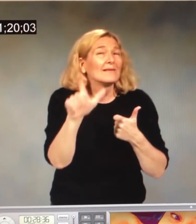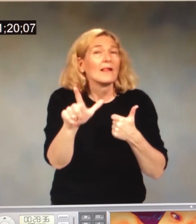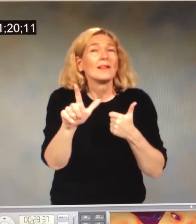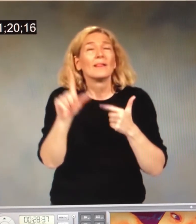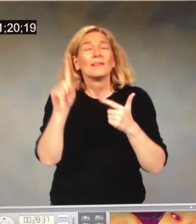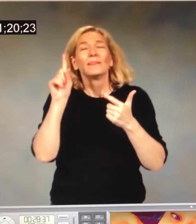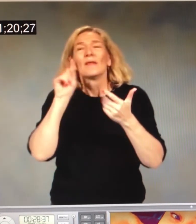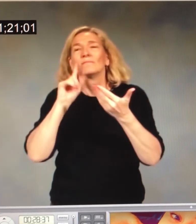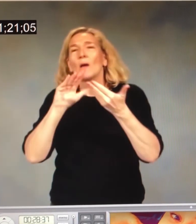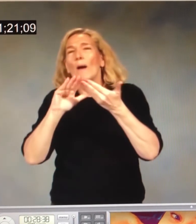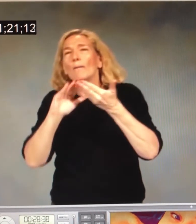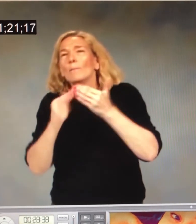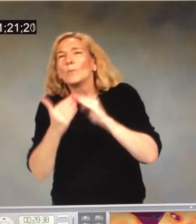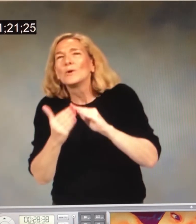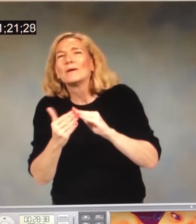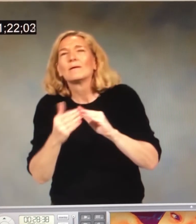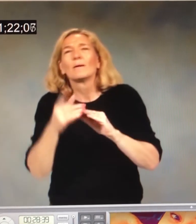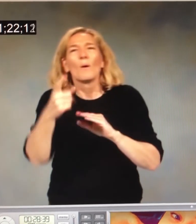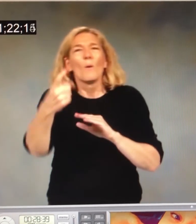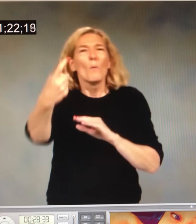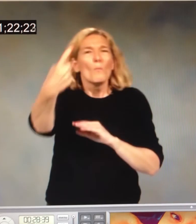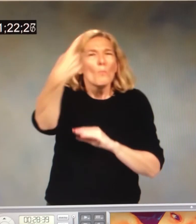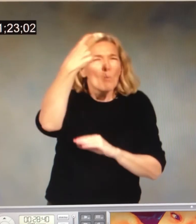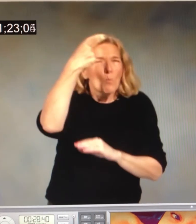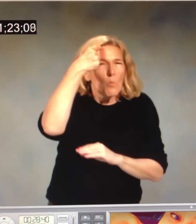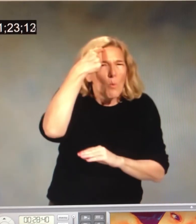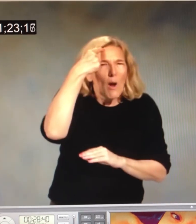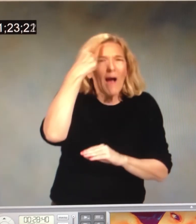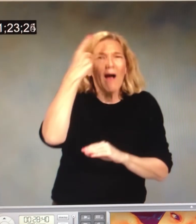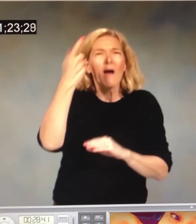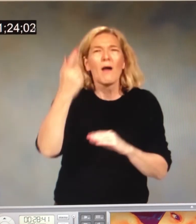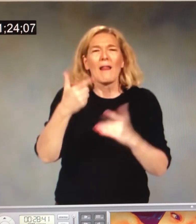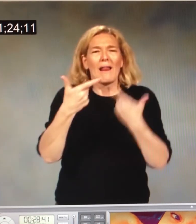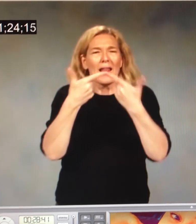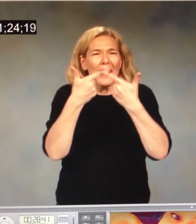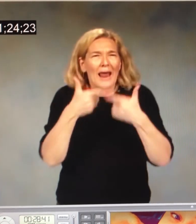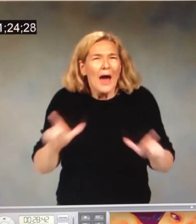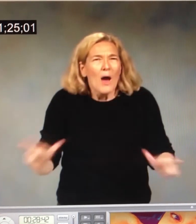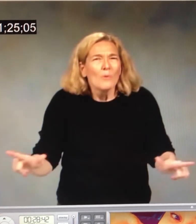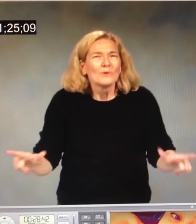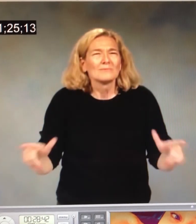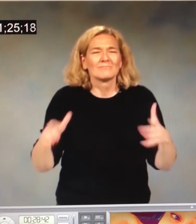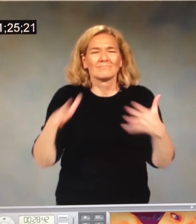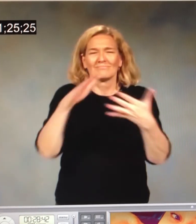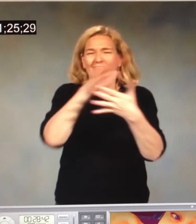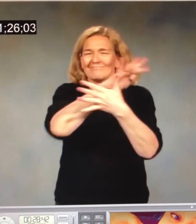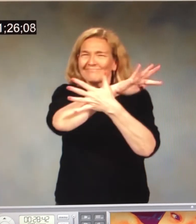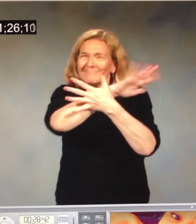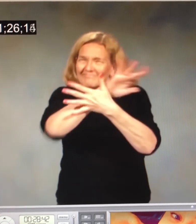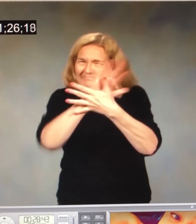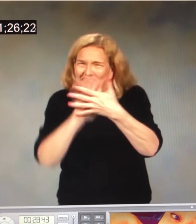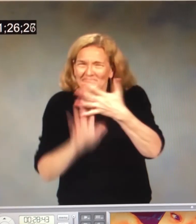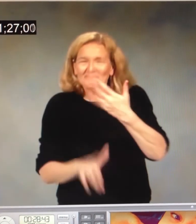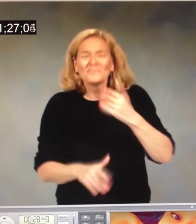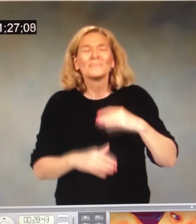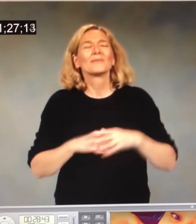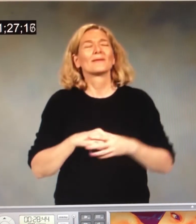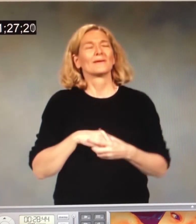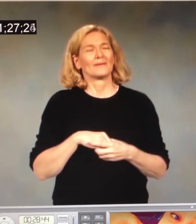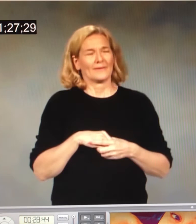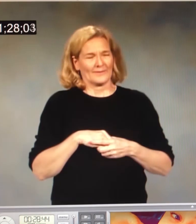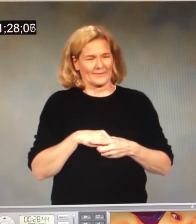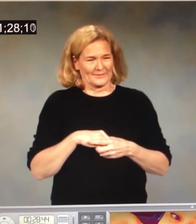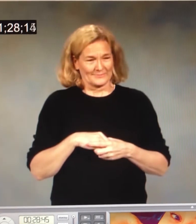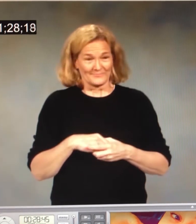information, establishing information about ASL, about community, about the brain, about language, and so